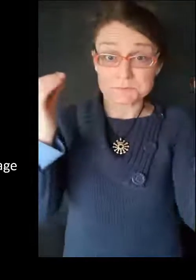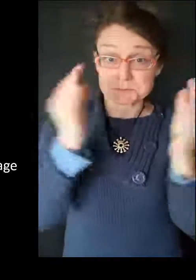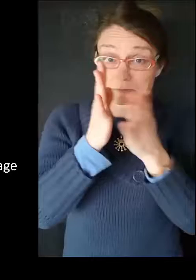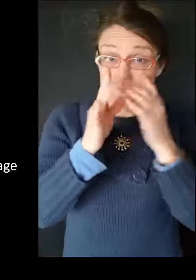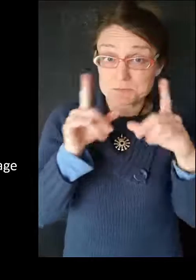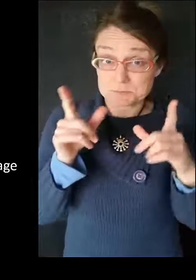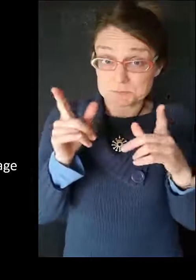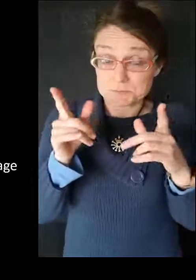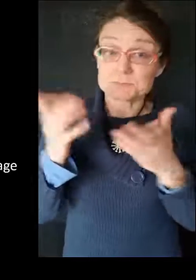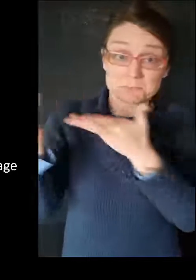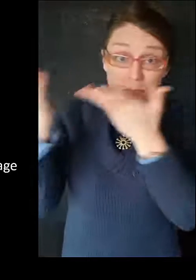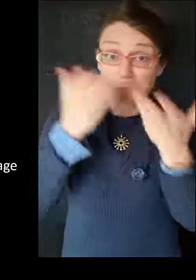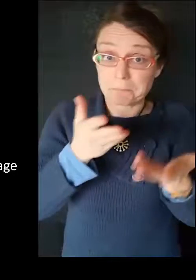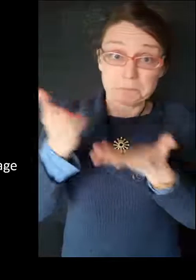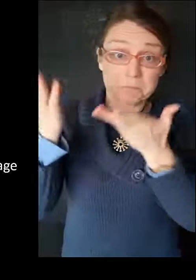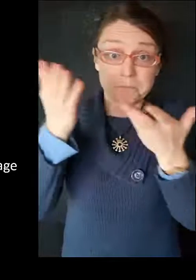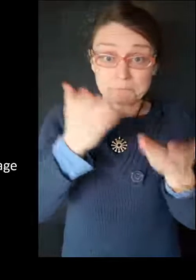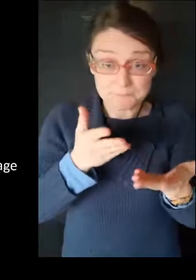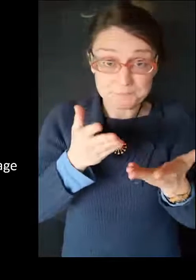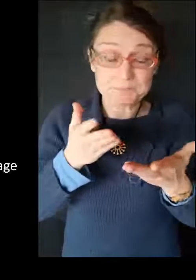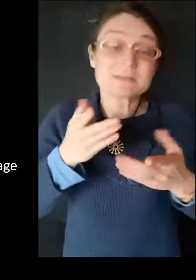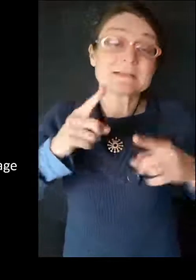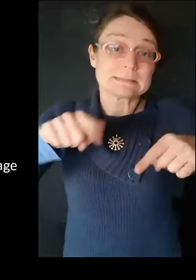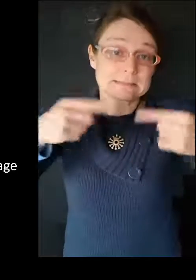Sign Language or French Sign Language.